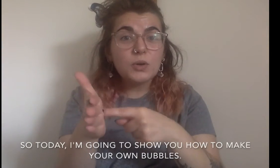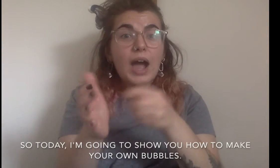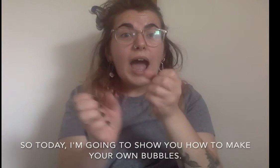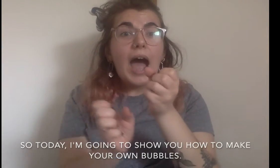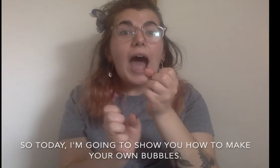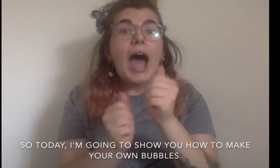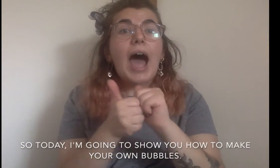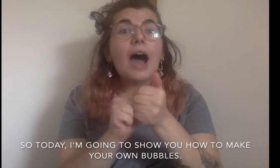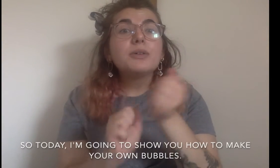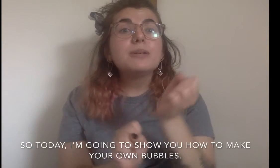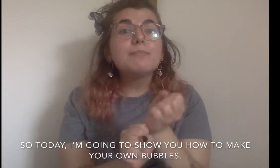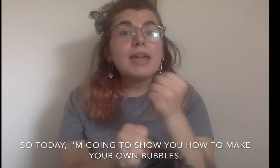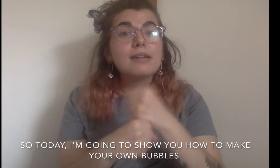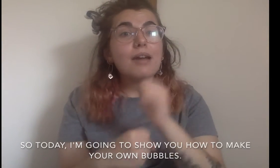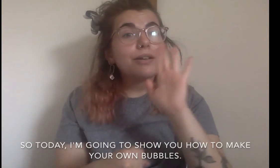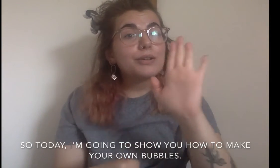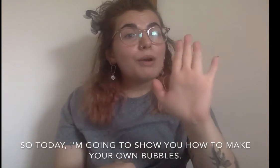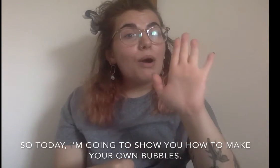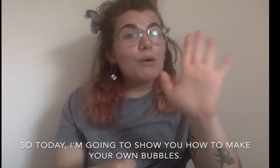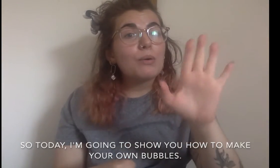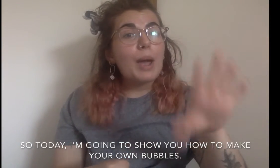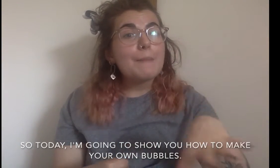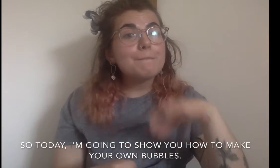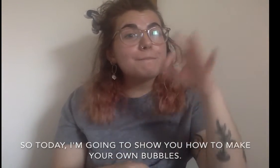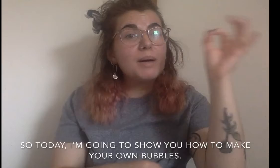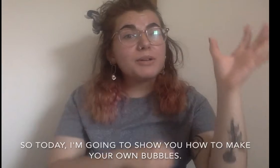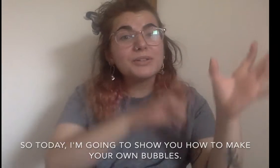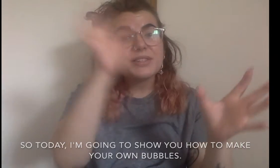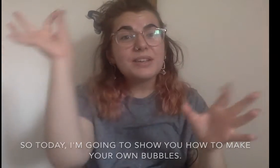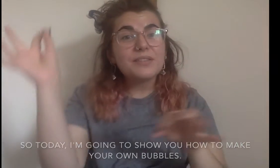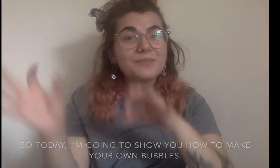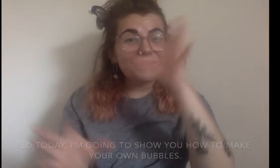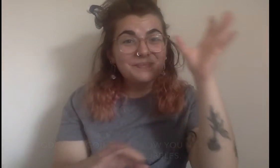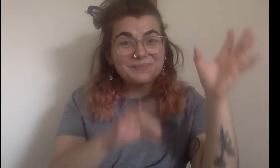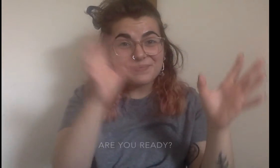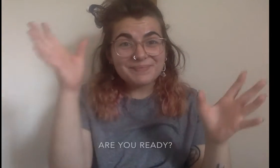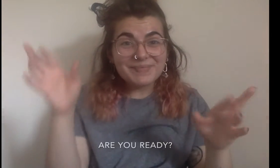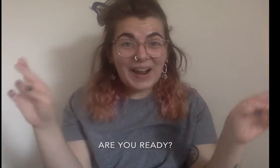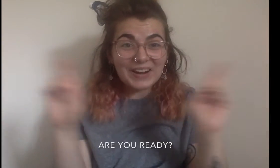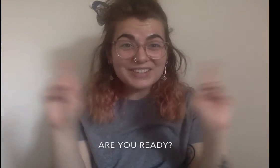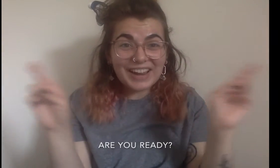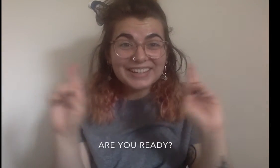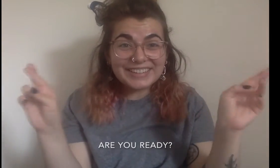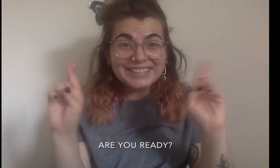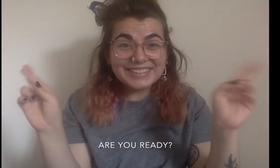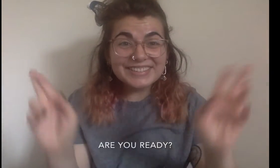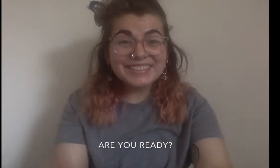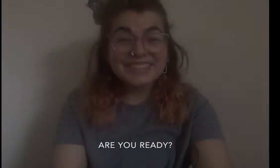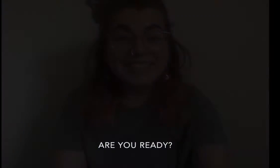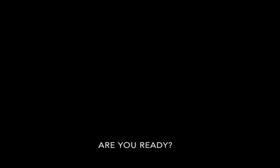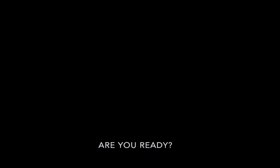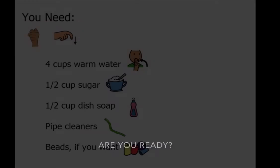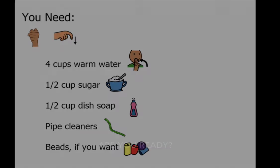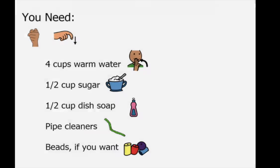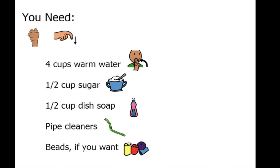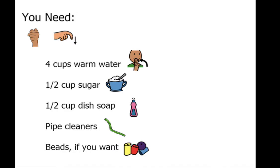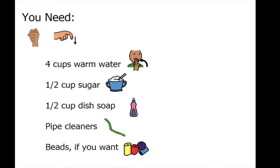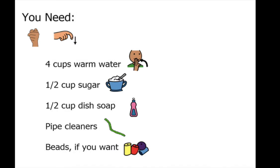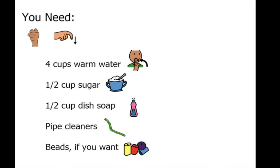how to make your own bubbles. Are you ready? You